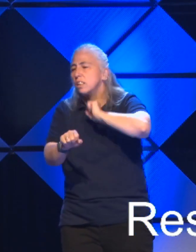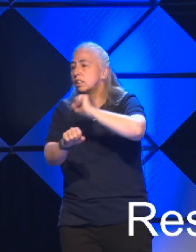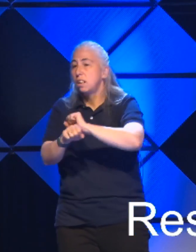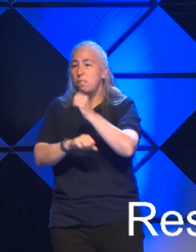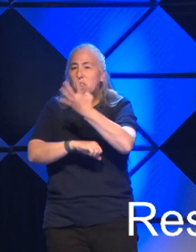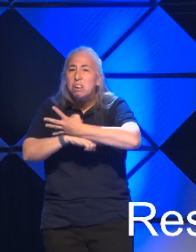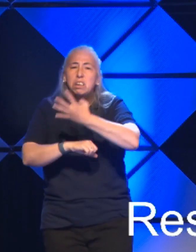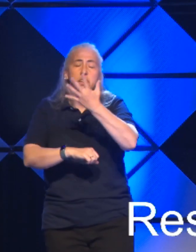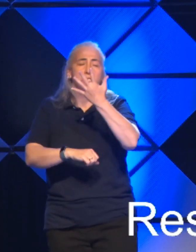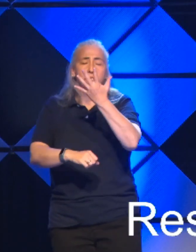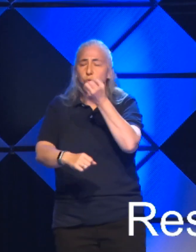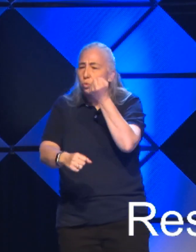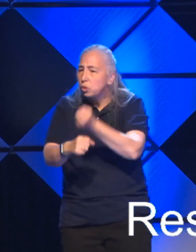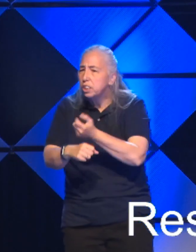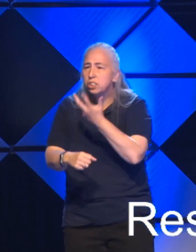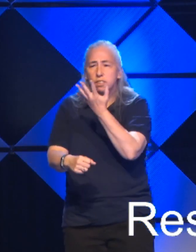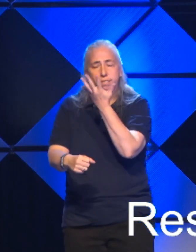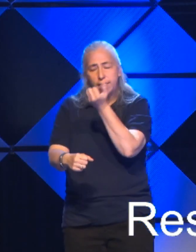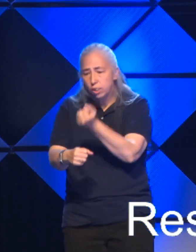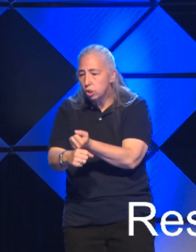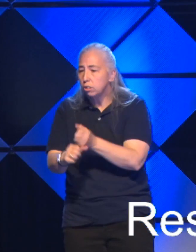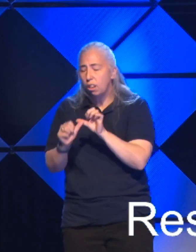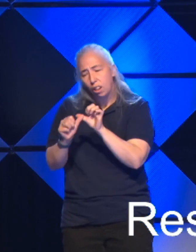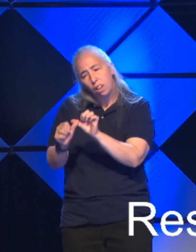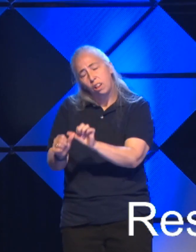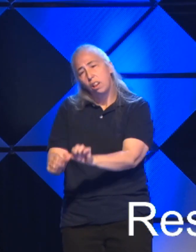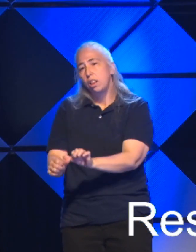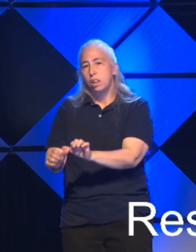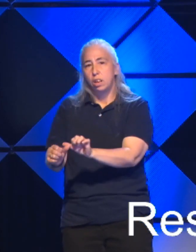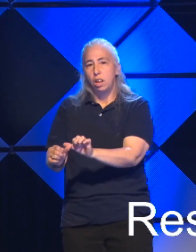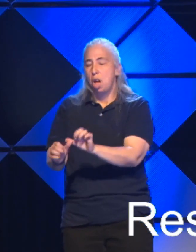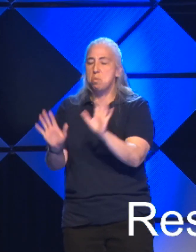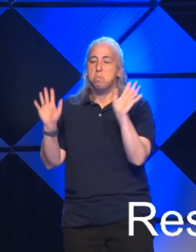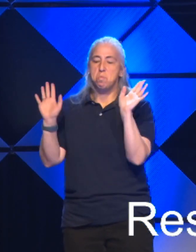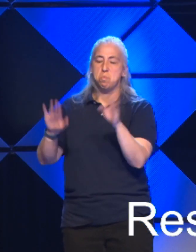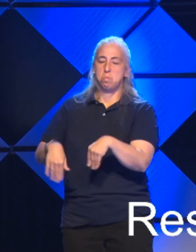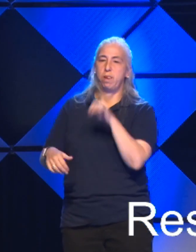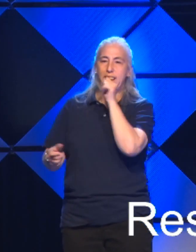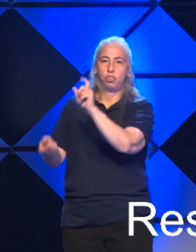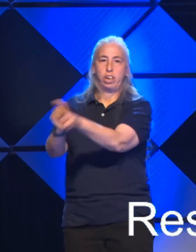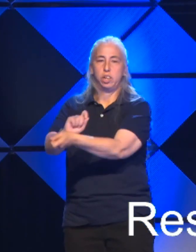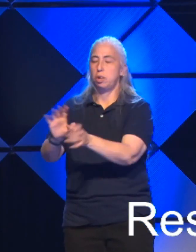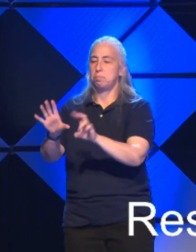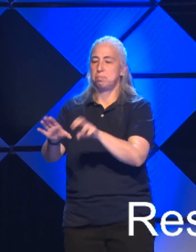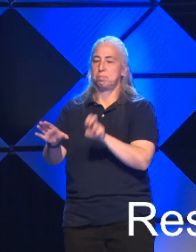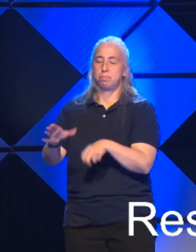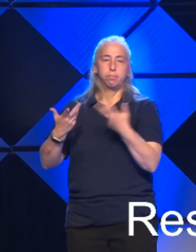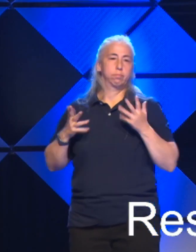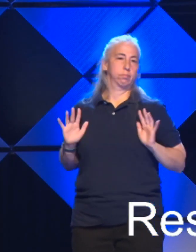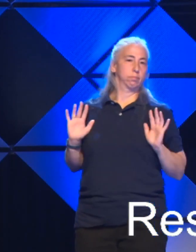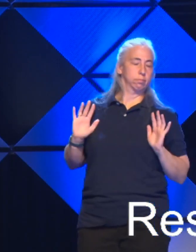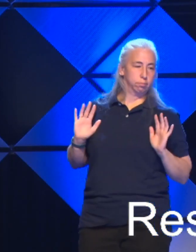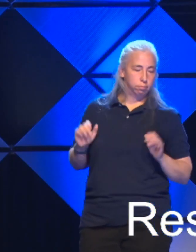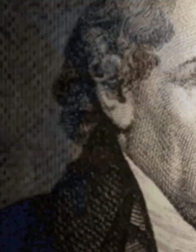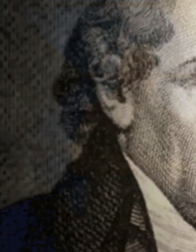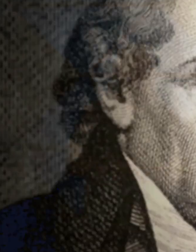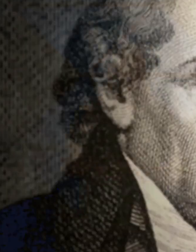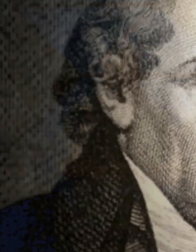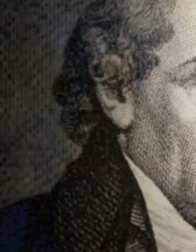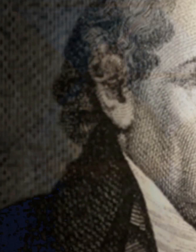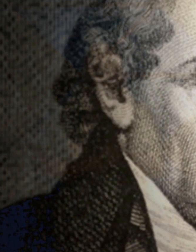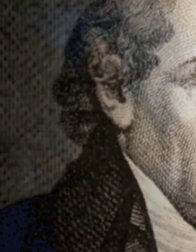want to bring to you a true story that happened. It's about one of